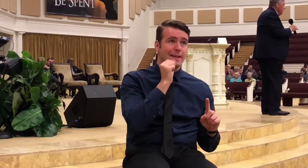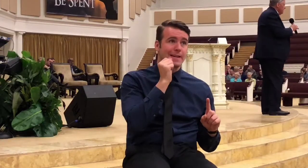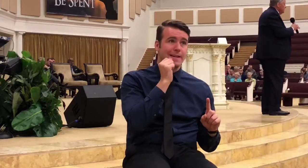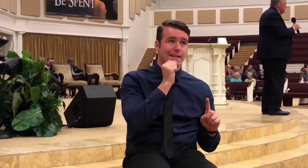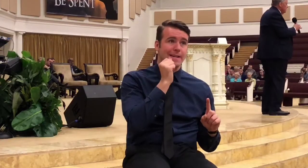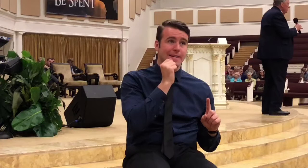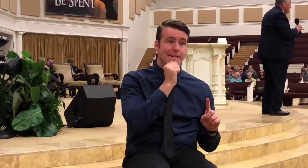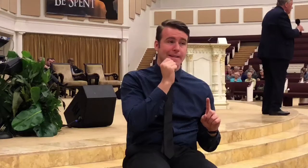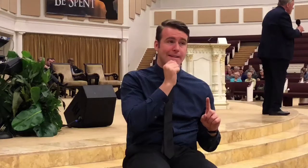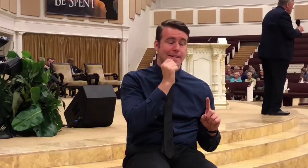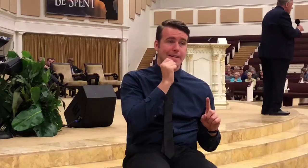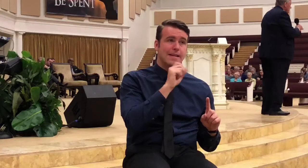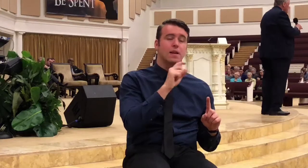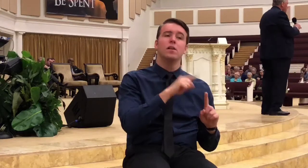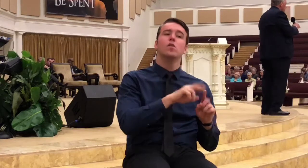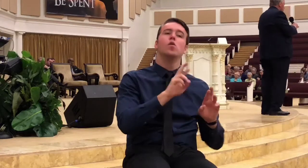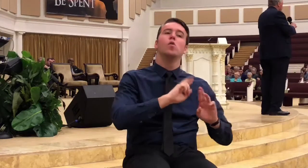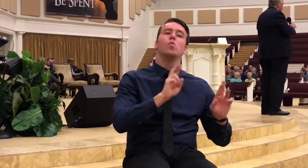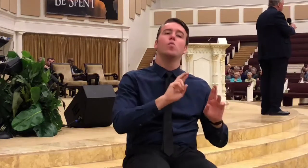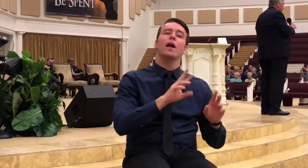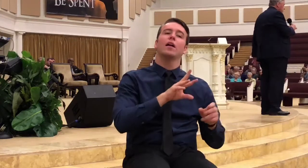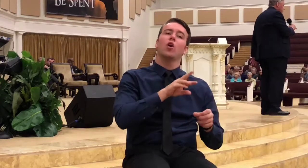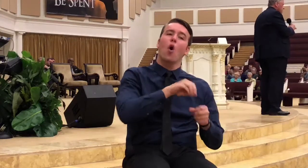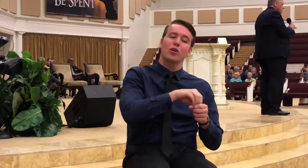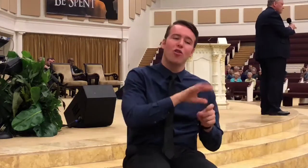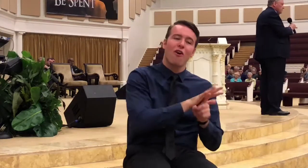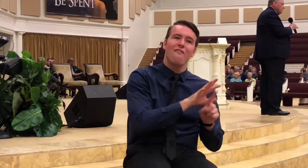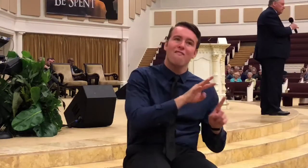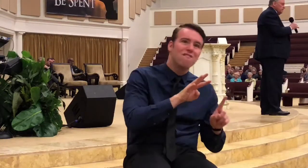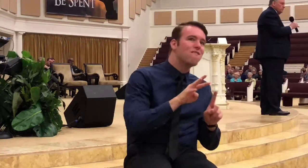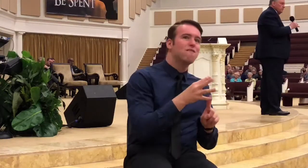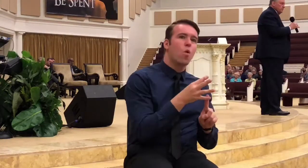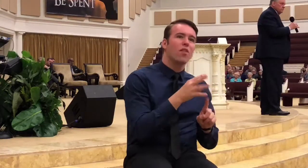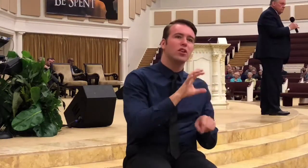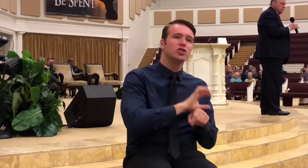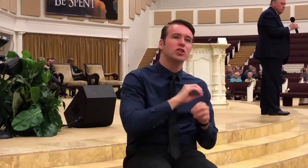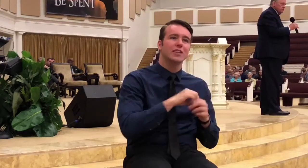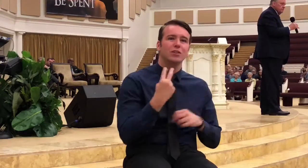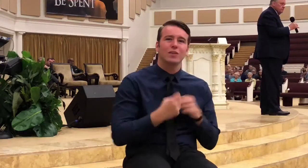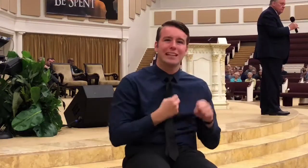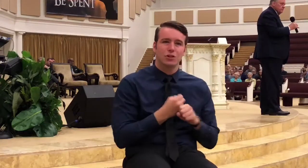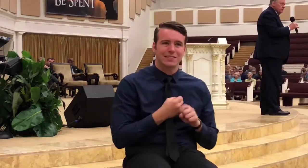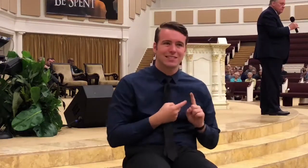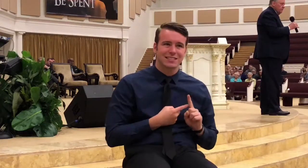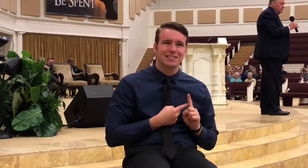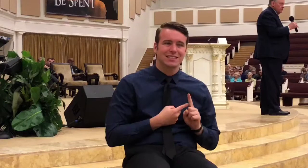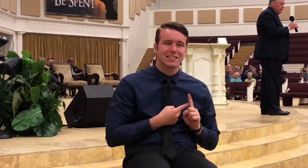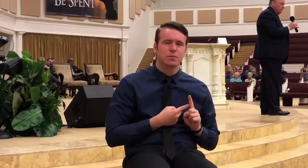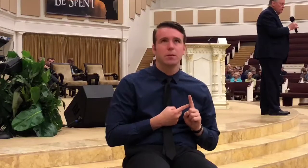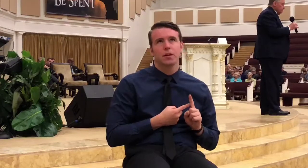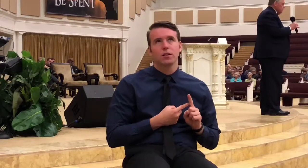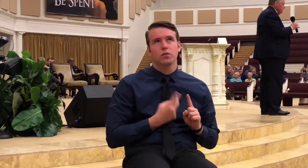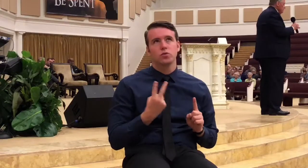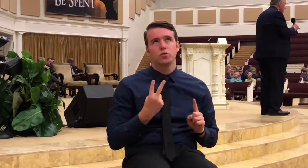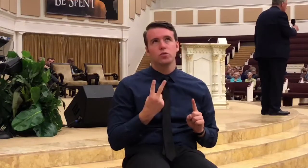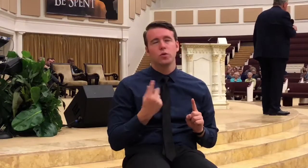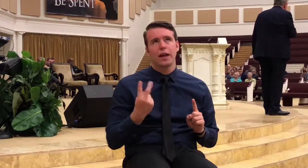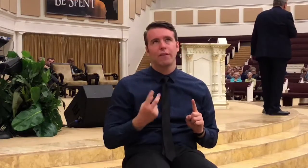They're heading into their fourth church in 2 years, maybe